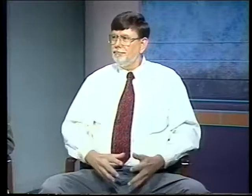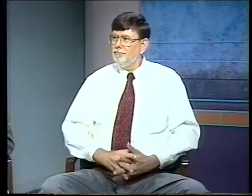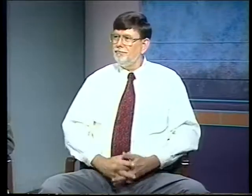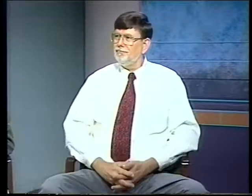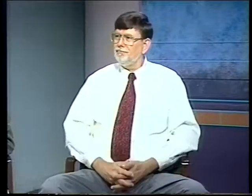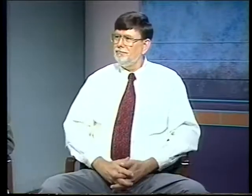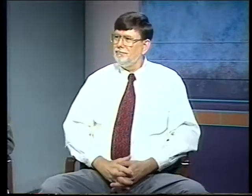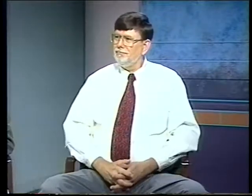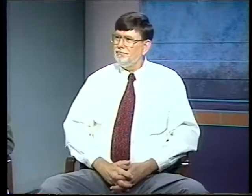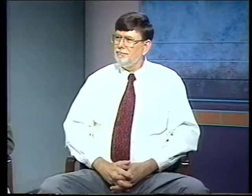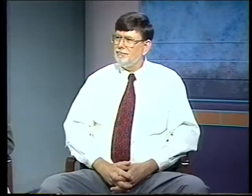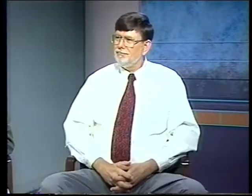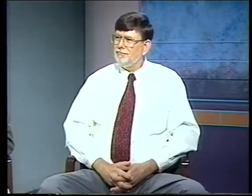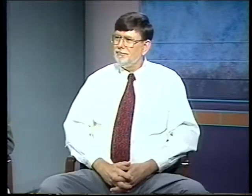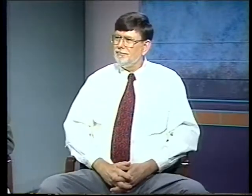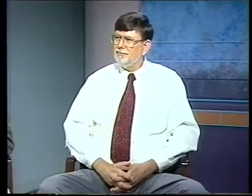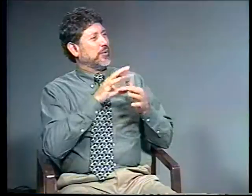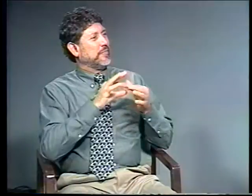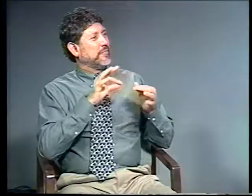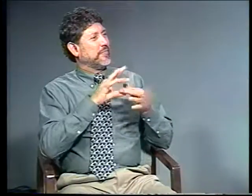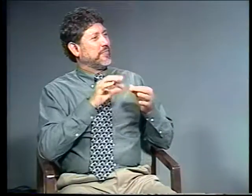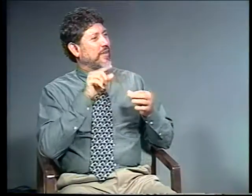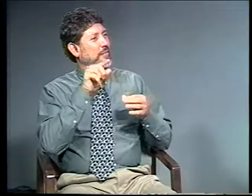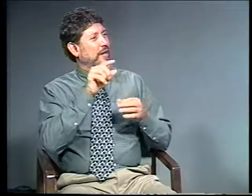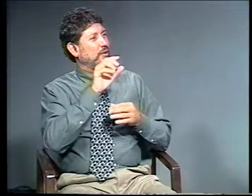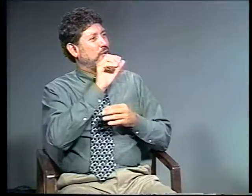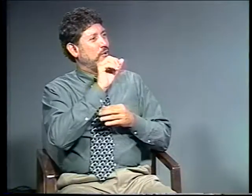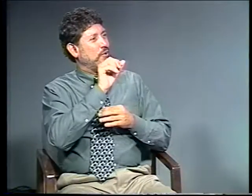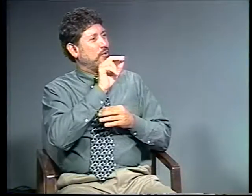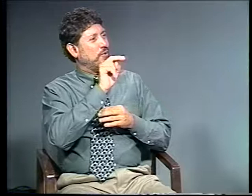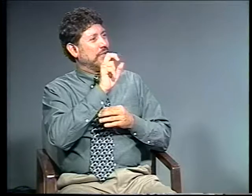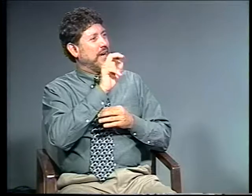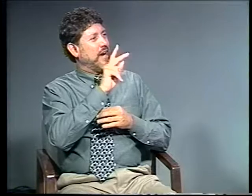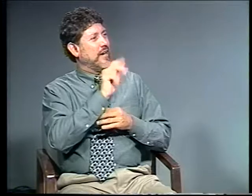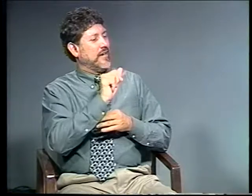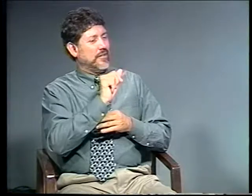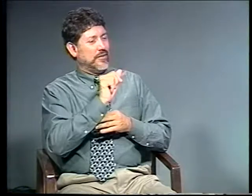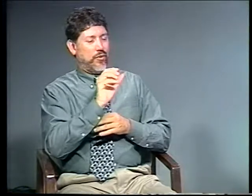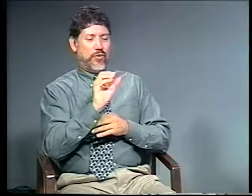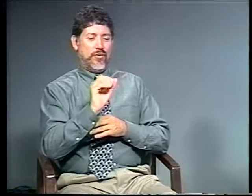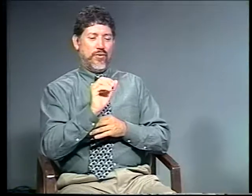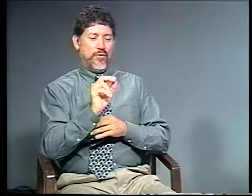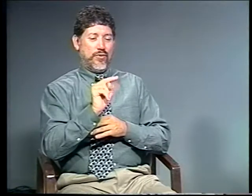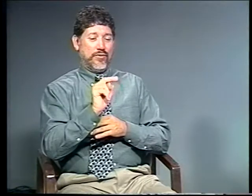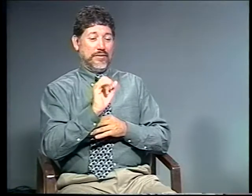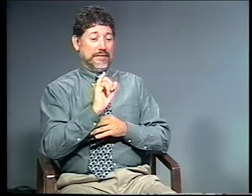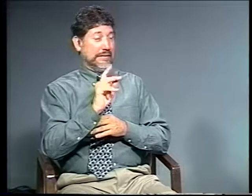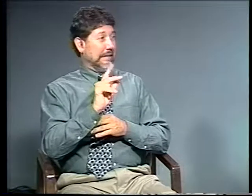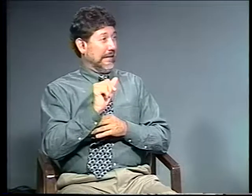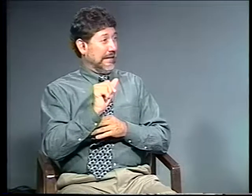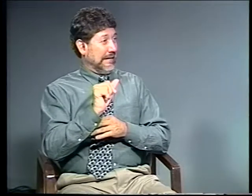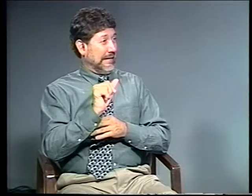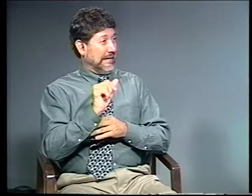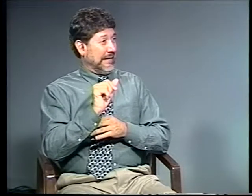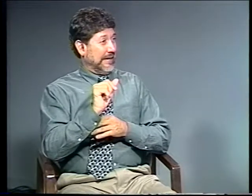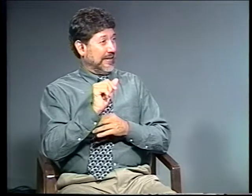what the Great Spirit has in store for us. I remember you were making a comment about is it